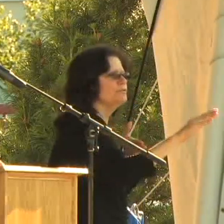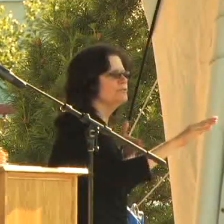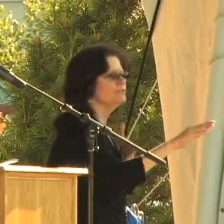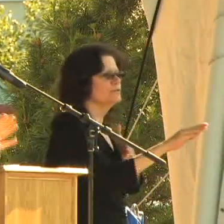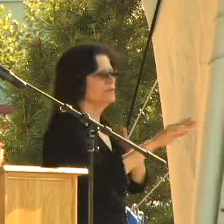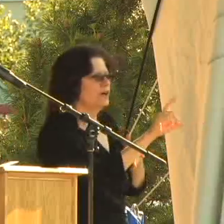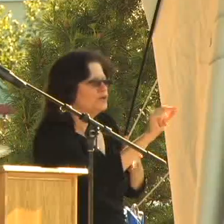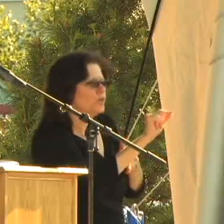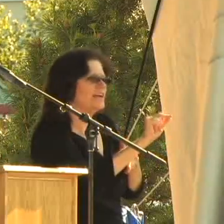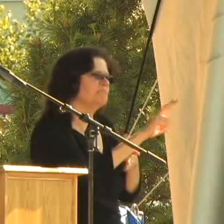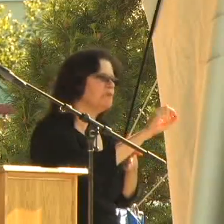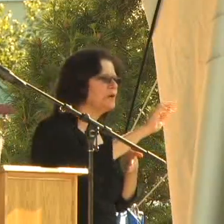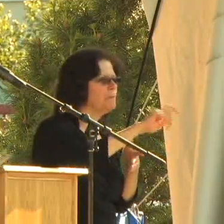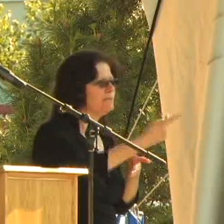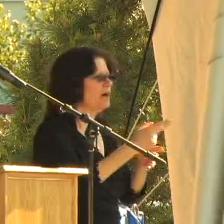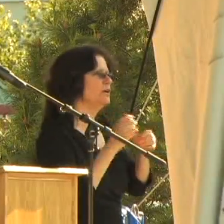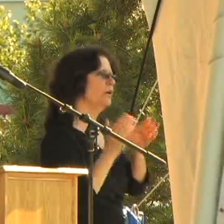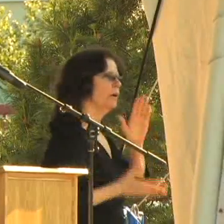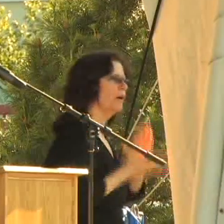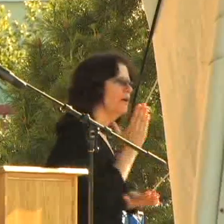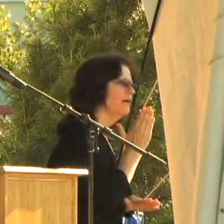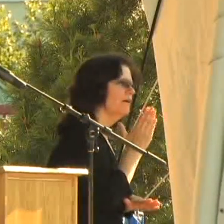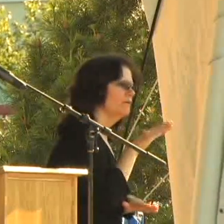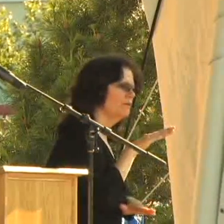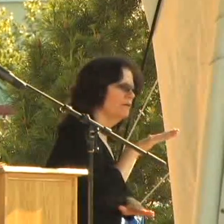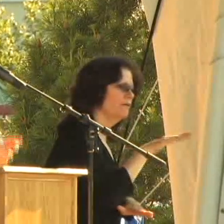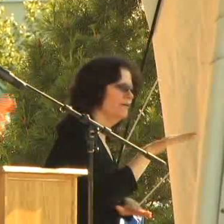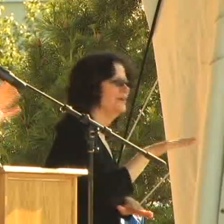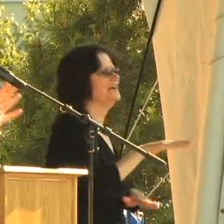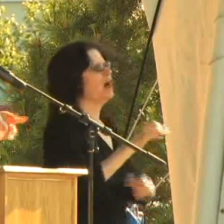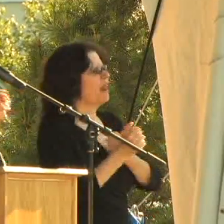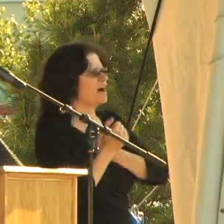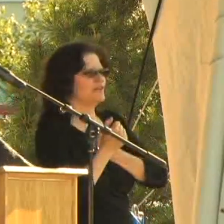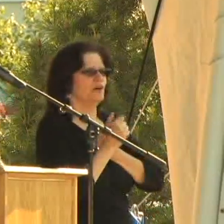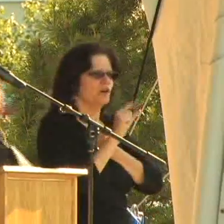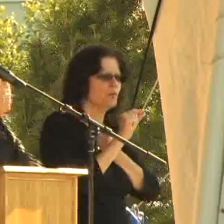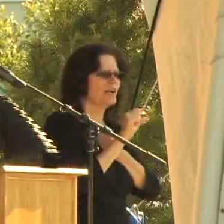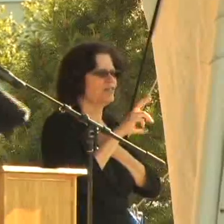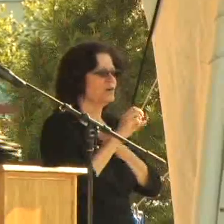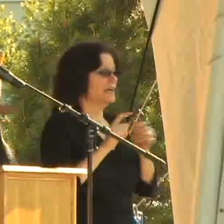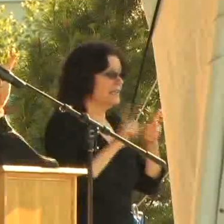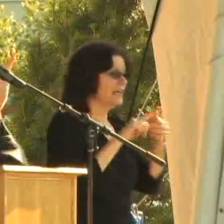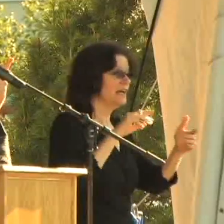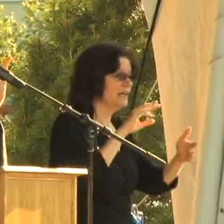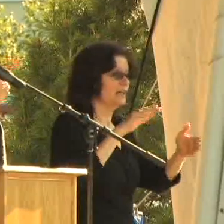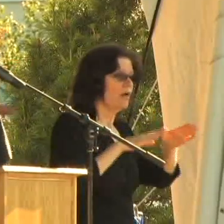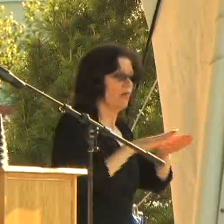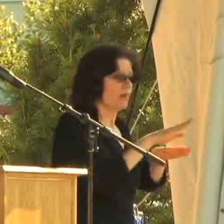blistering 20 to 30 miles an hour. It was a great experience. I loved it. At 20 to 30 miles an hour until I hit